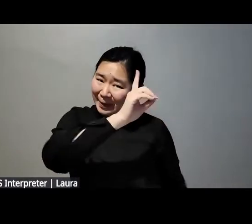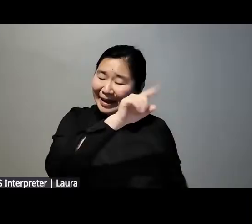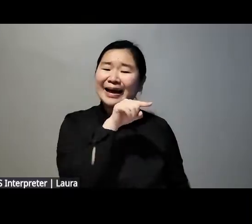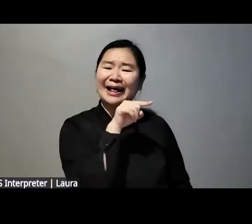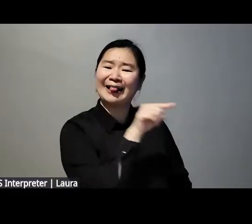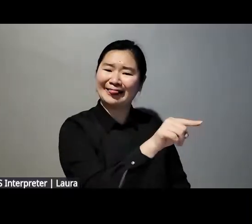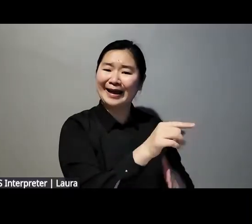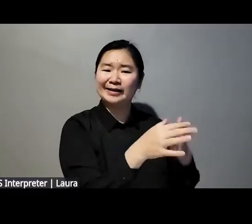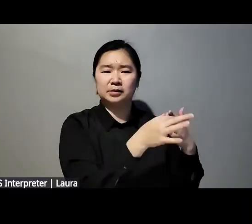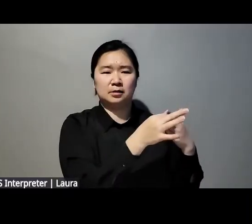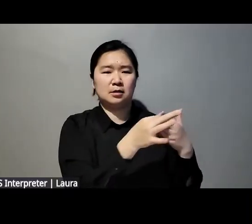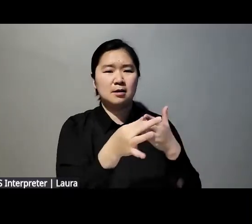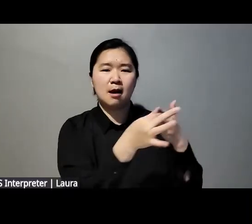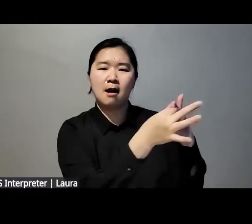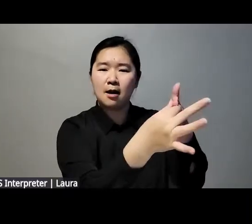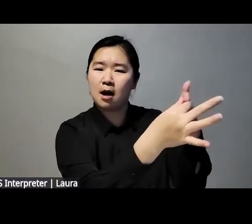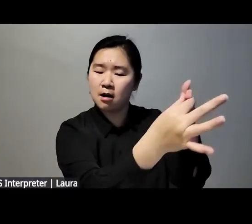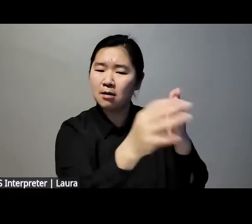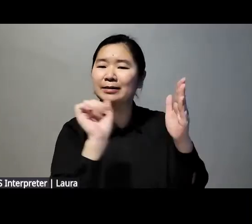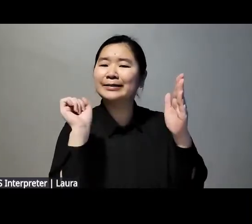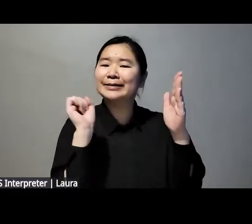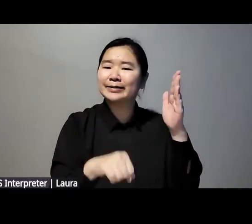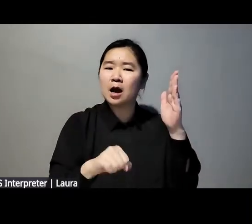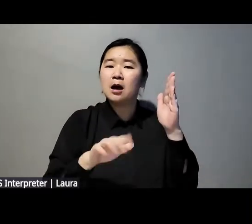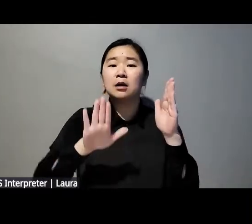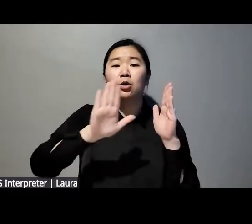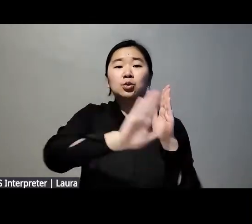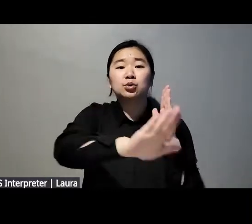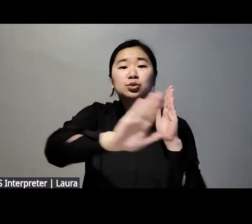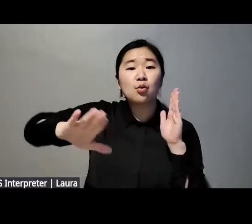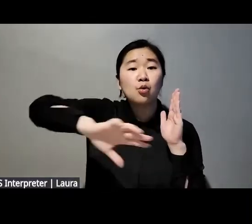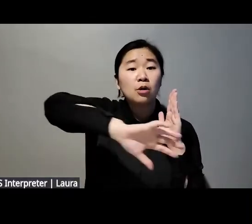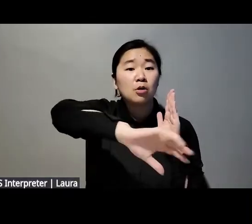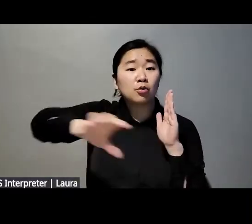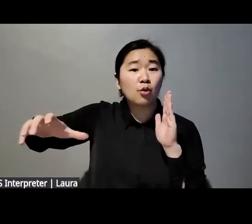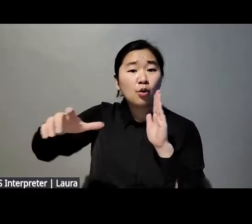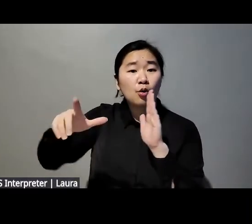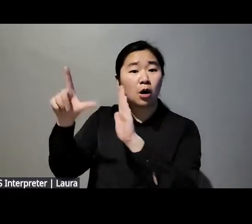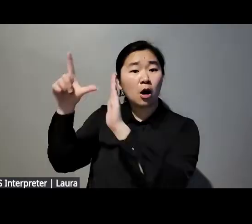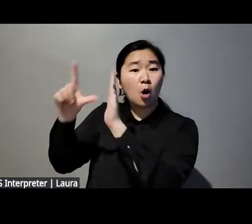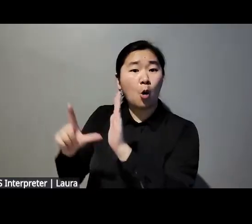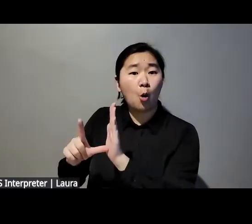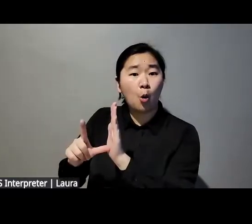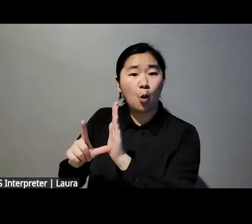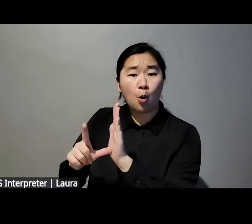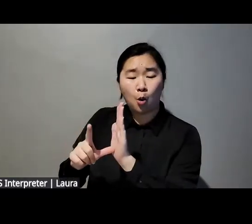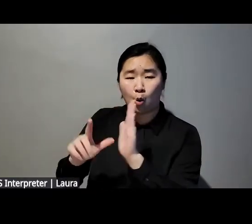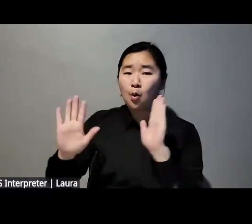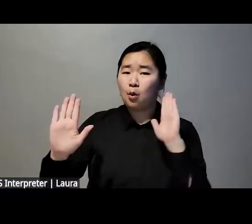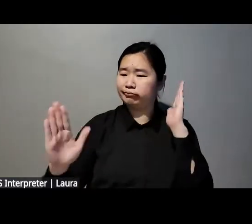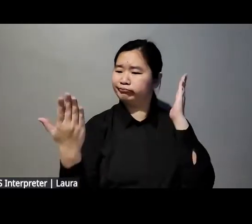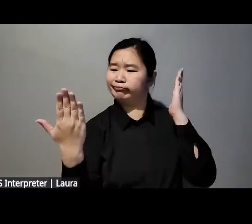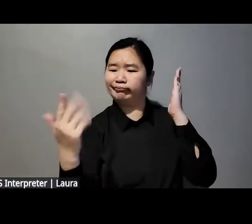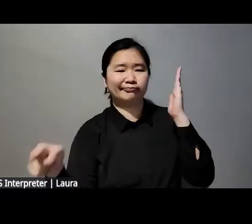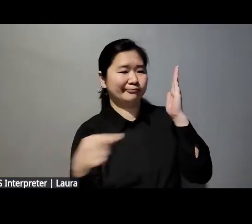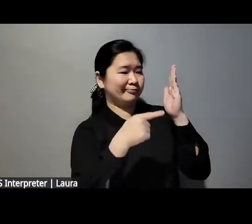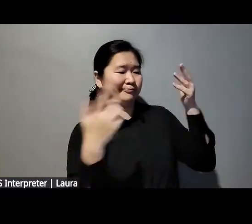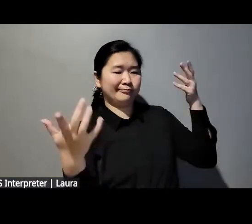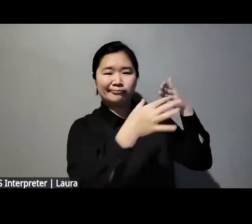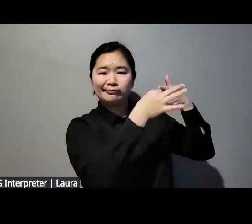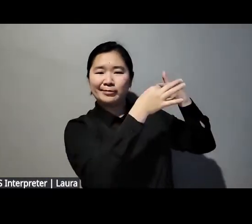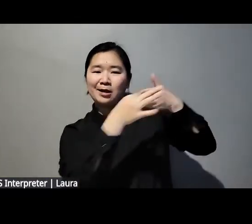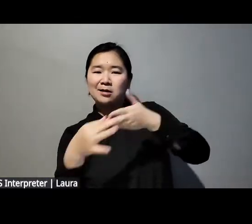every aspect of life. The Committee on the Rights of Persons with Disabilities defined OPDs